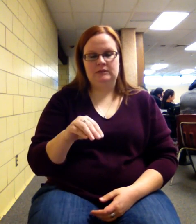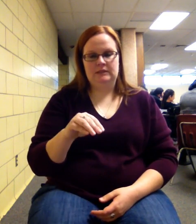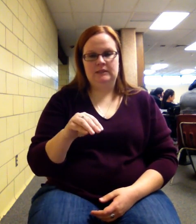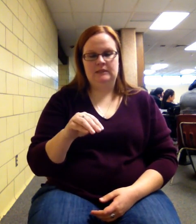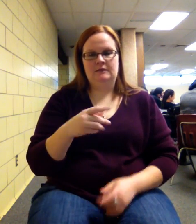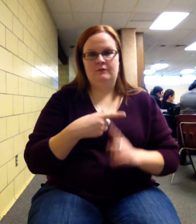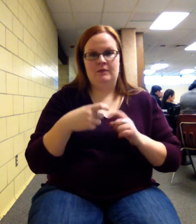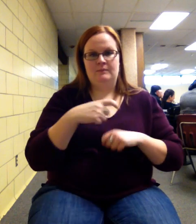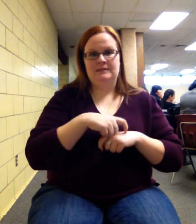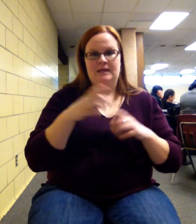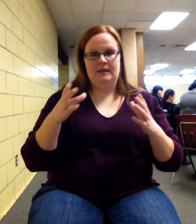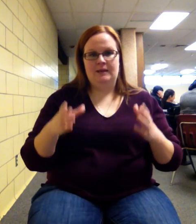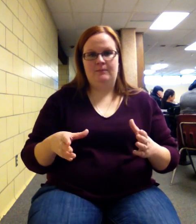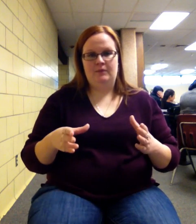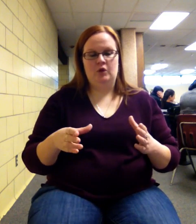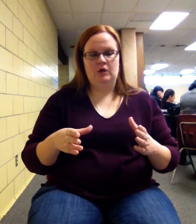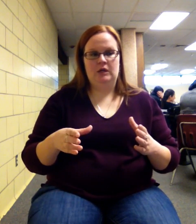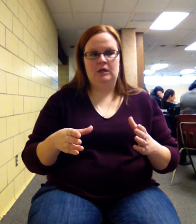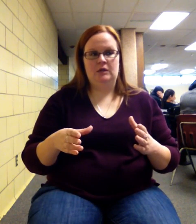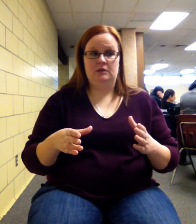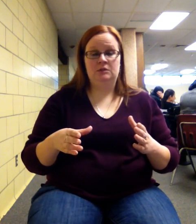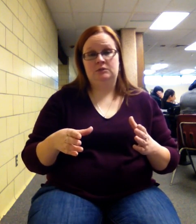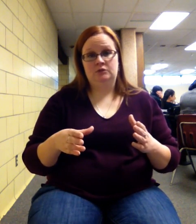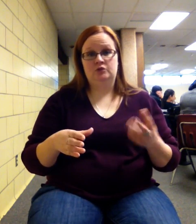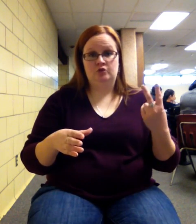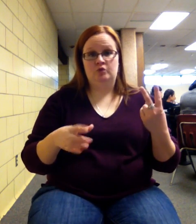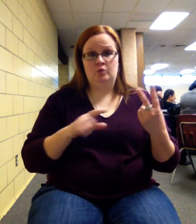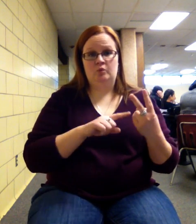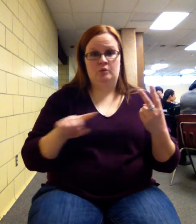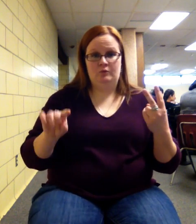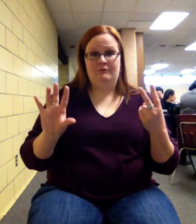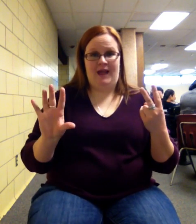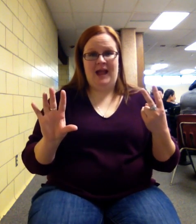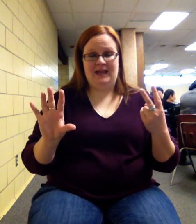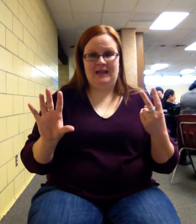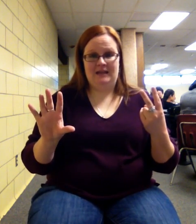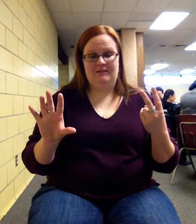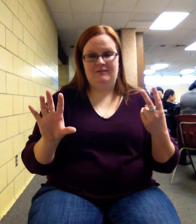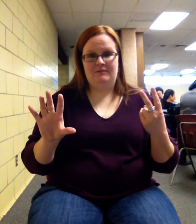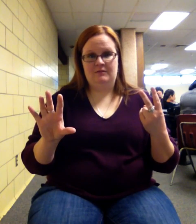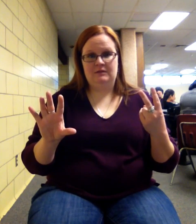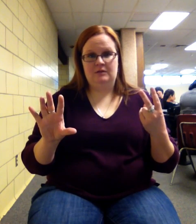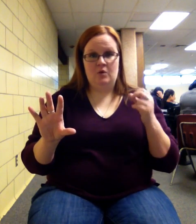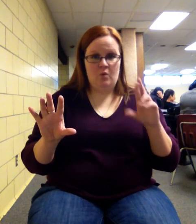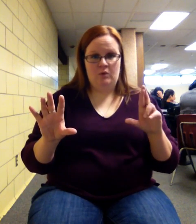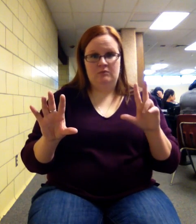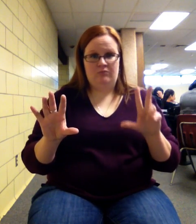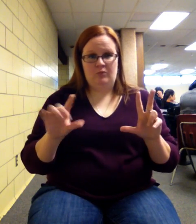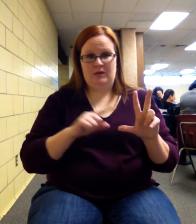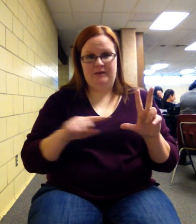from time period, basically 2 to 5, or 3 to 5. You can do it whichever